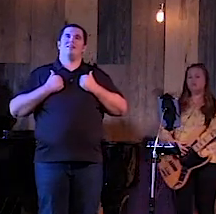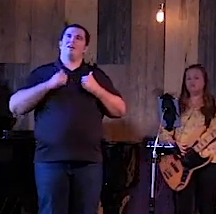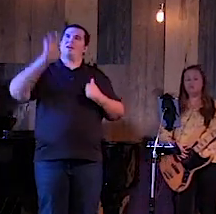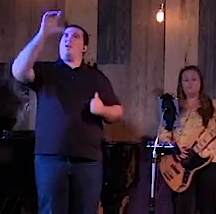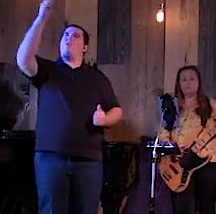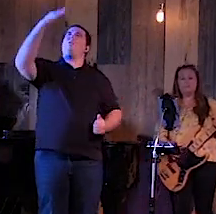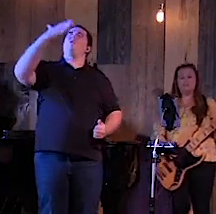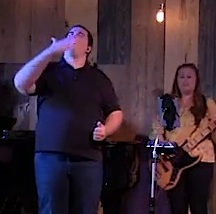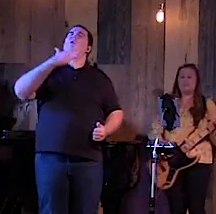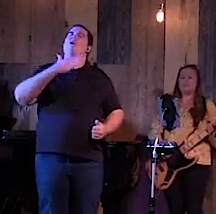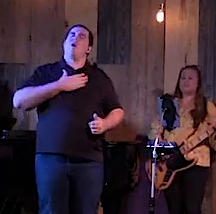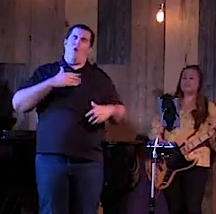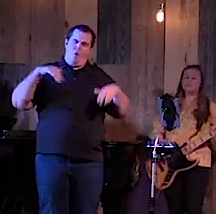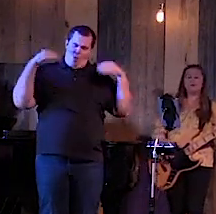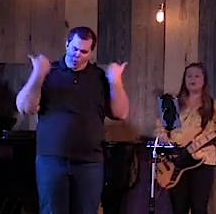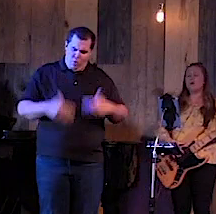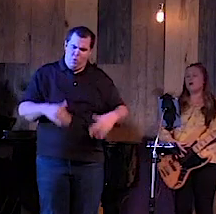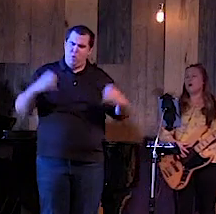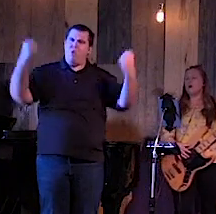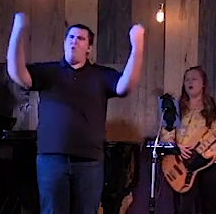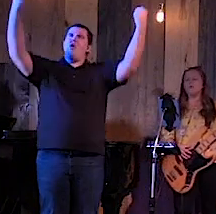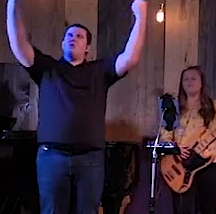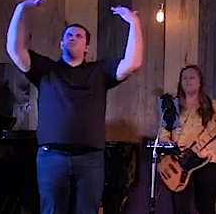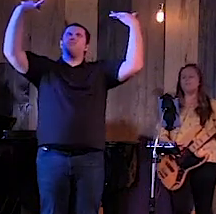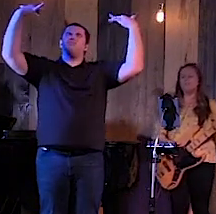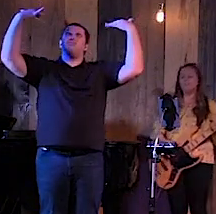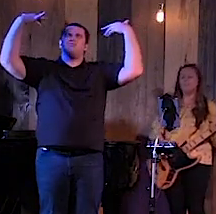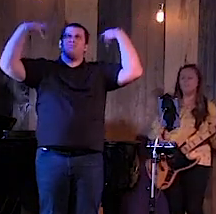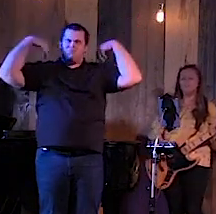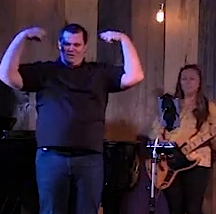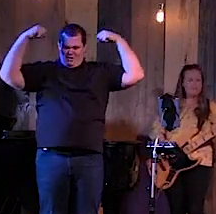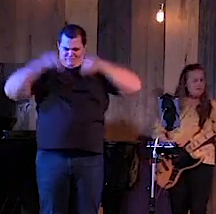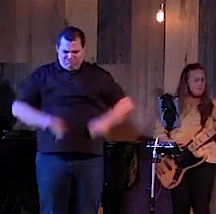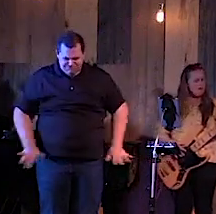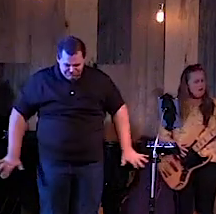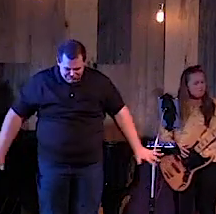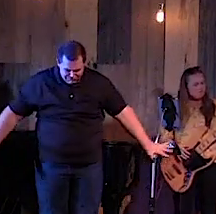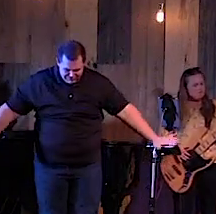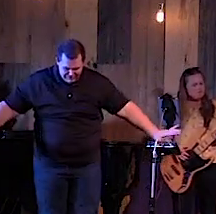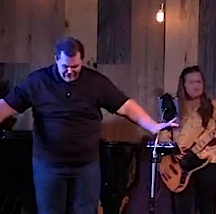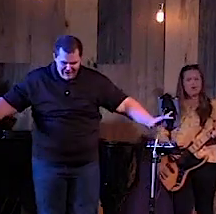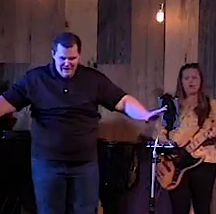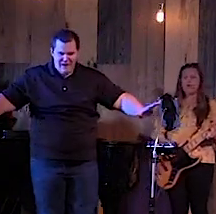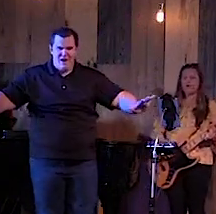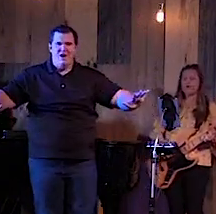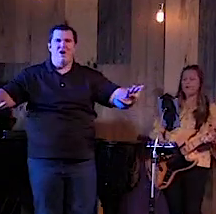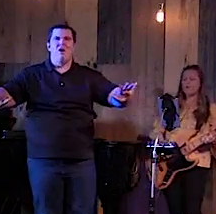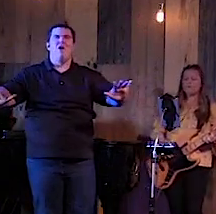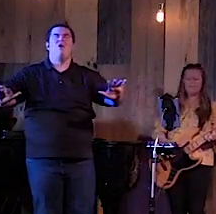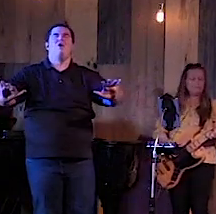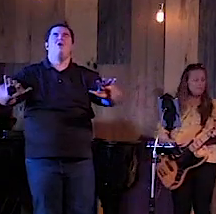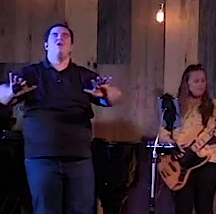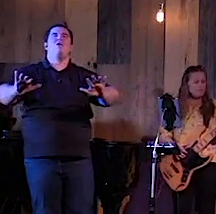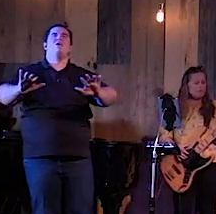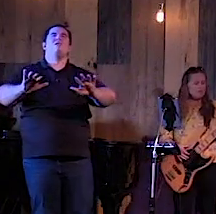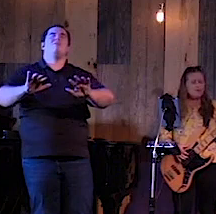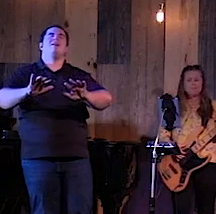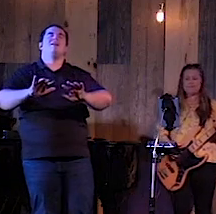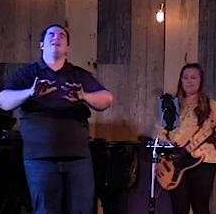began, oh, your grace so free washes